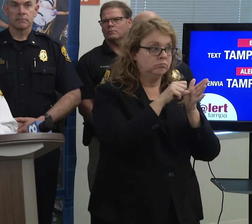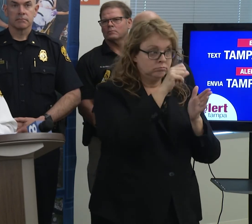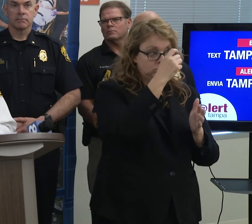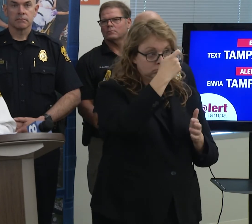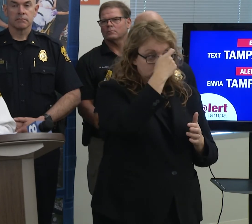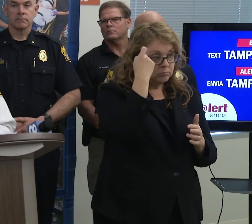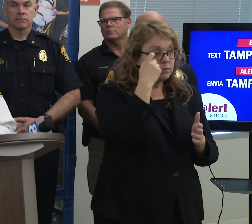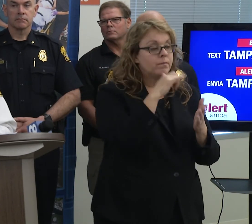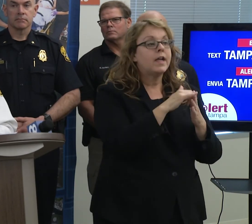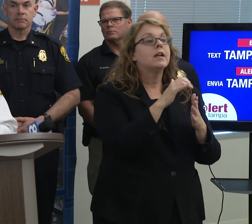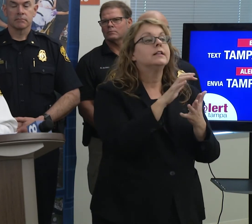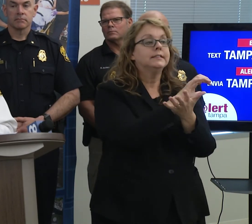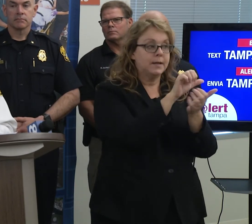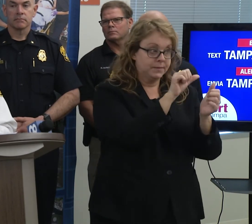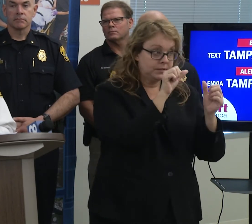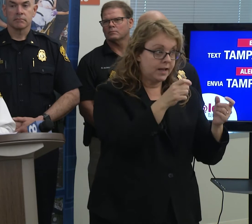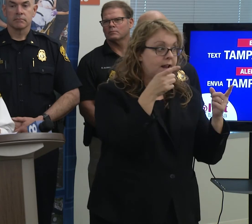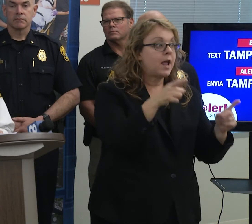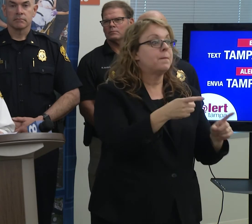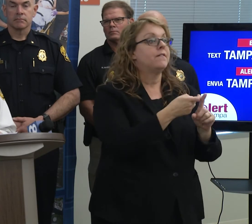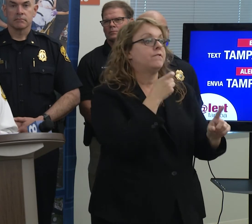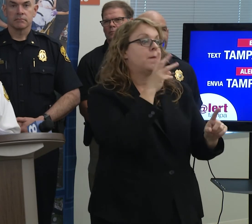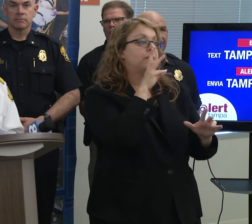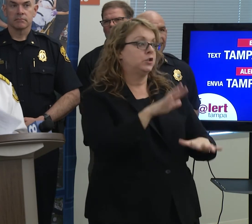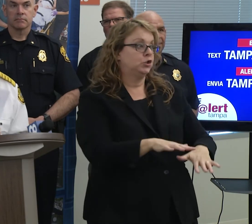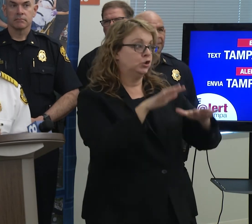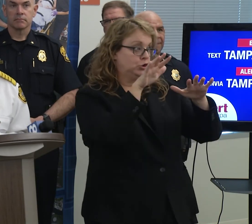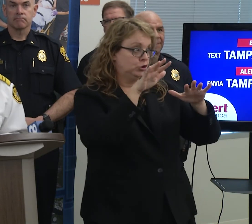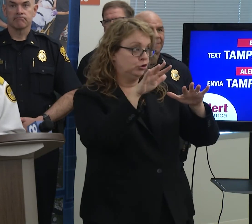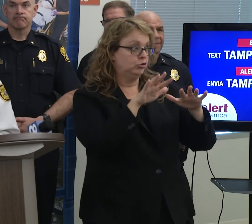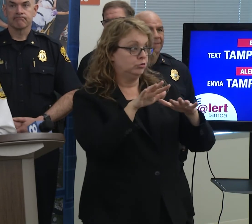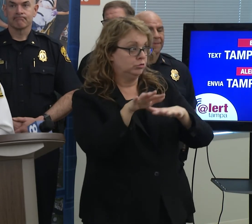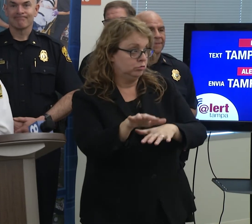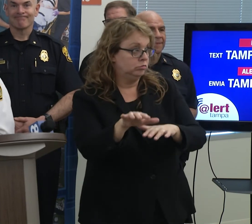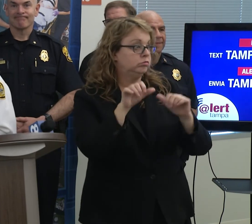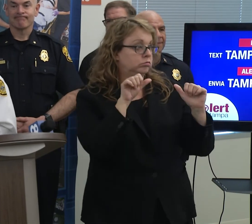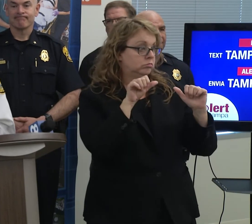extreme amount of damage that can be done by surge.